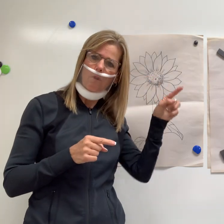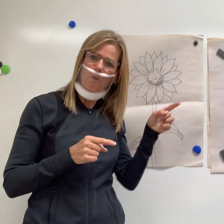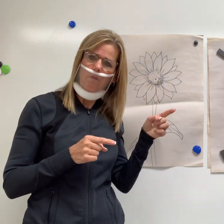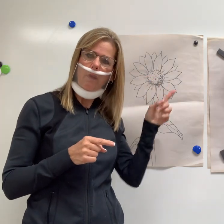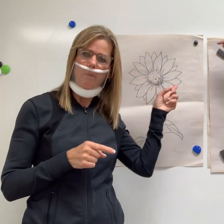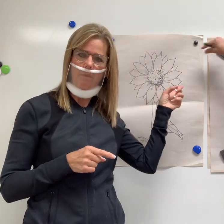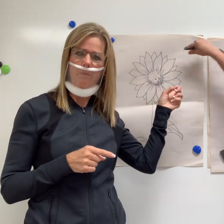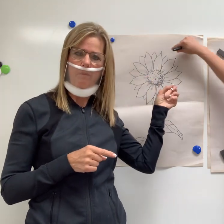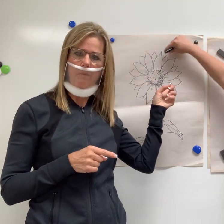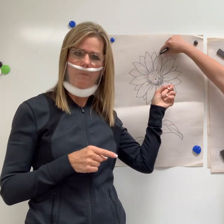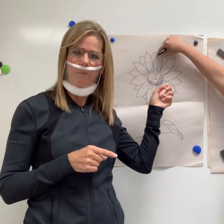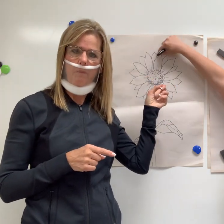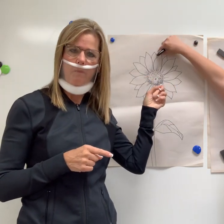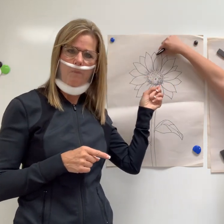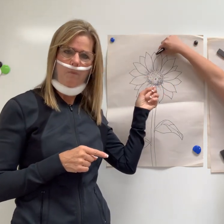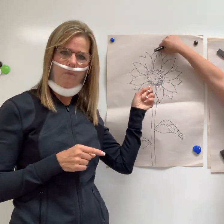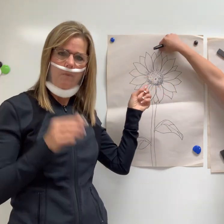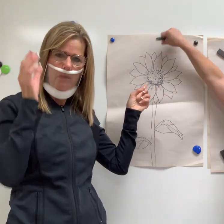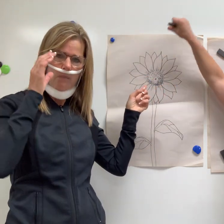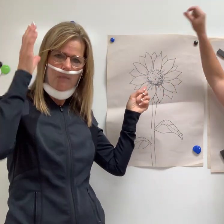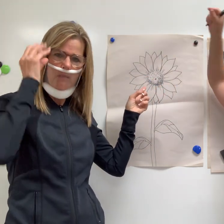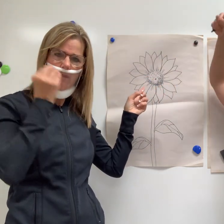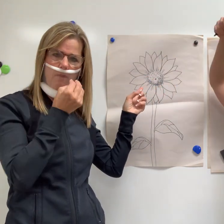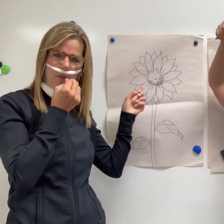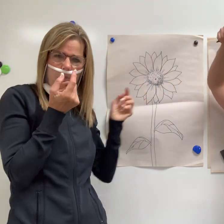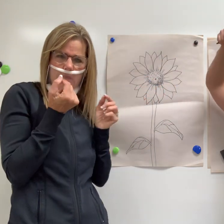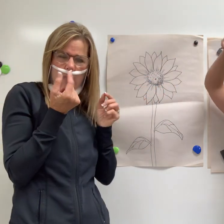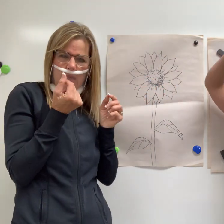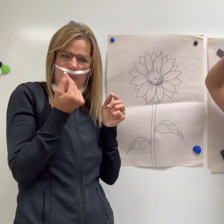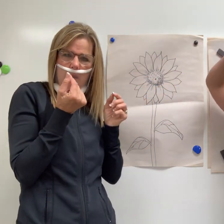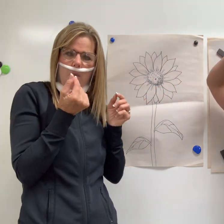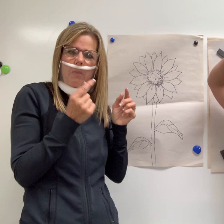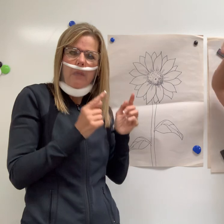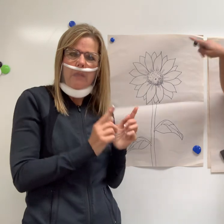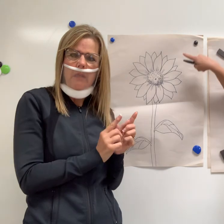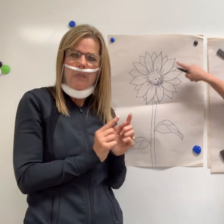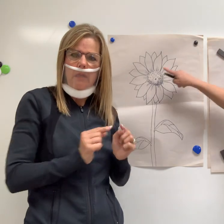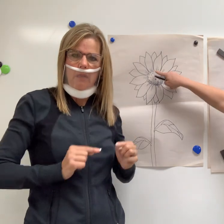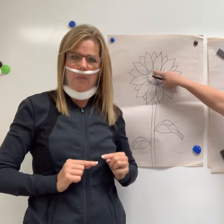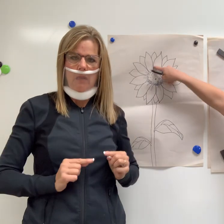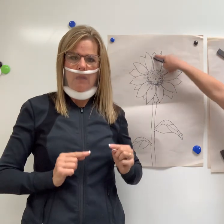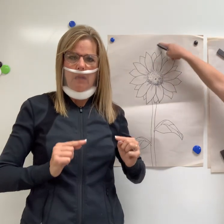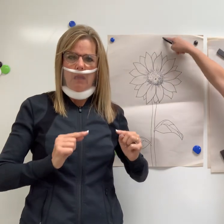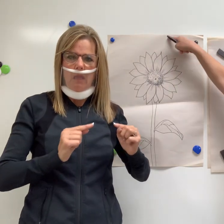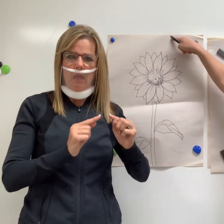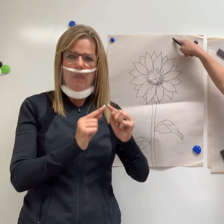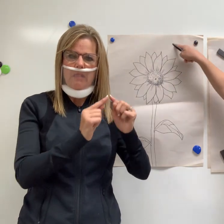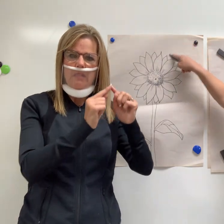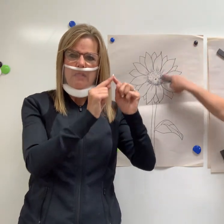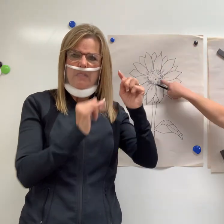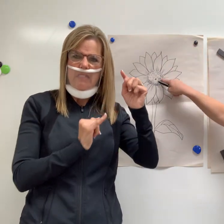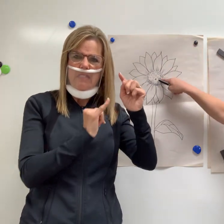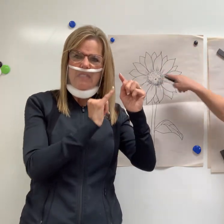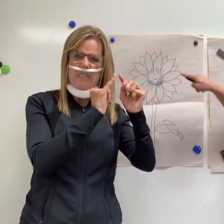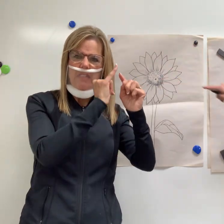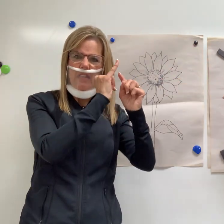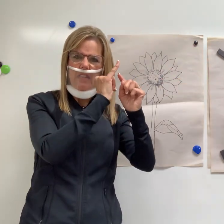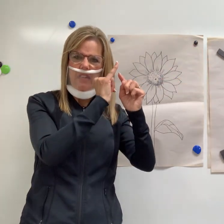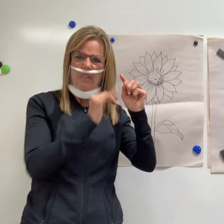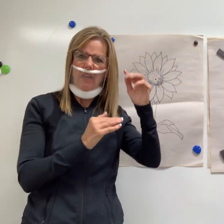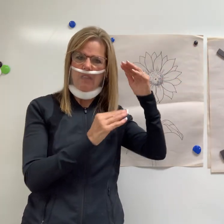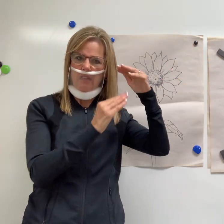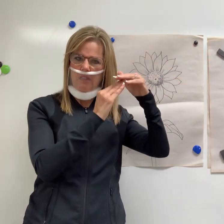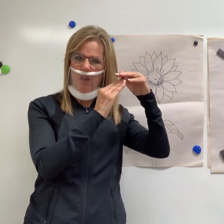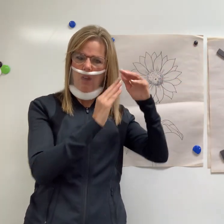going straight up. Now look, sunflower petals are just a little bit skinnier on the end, okay? It's not just a perfectly round up and down curve line like